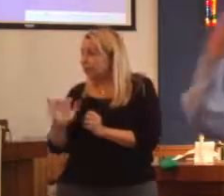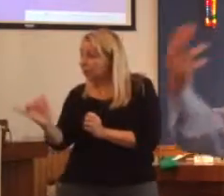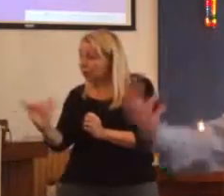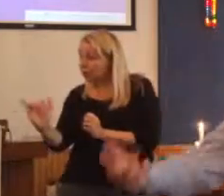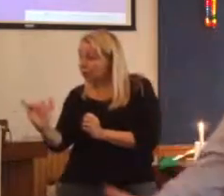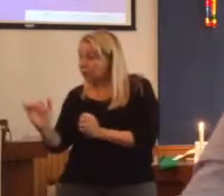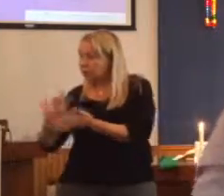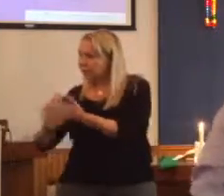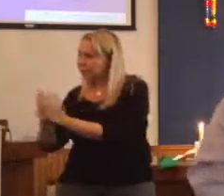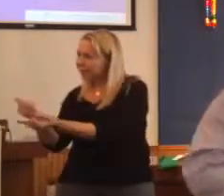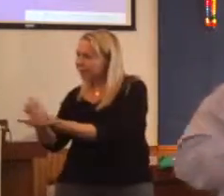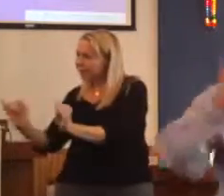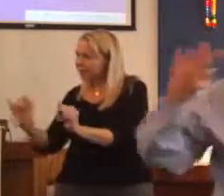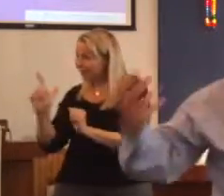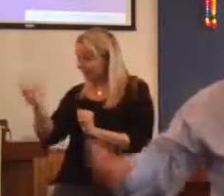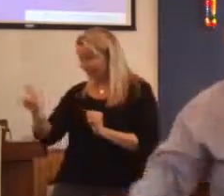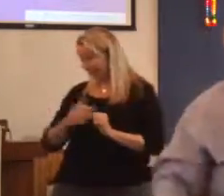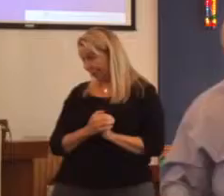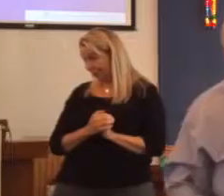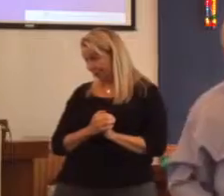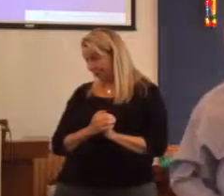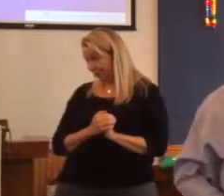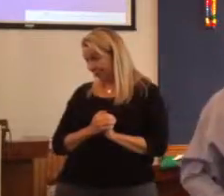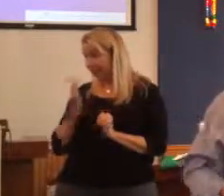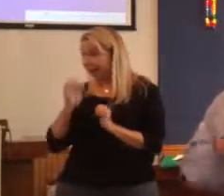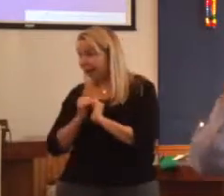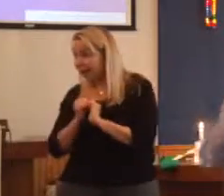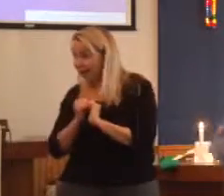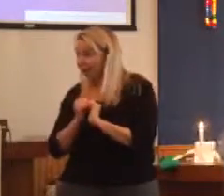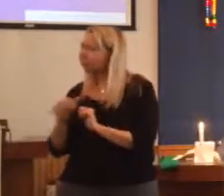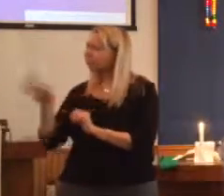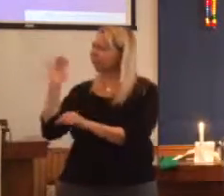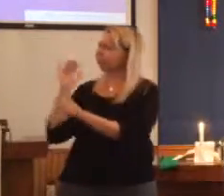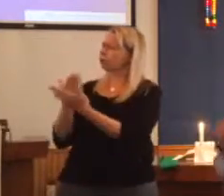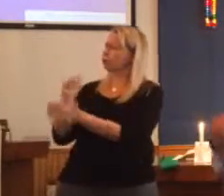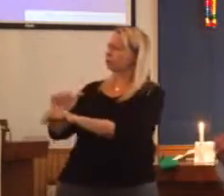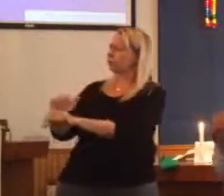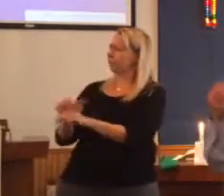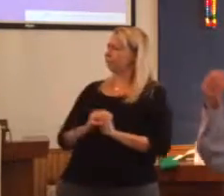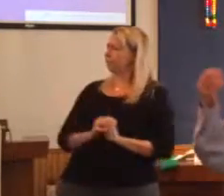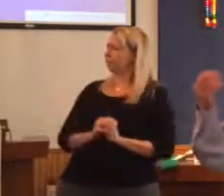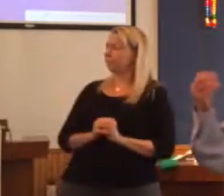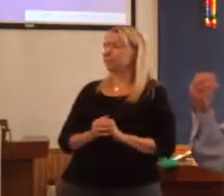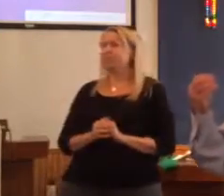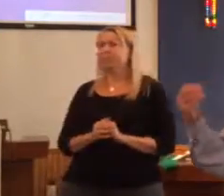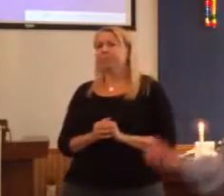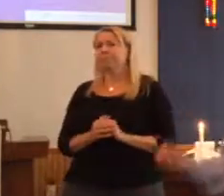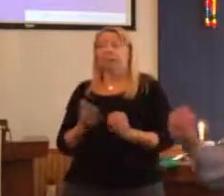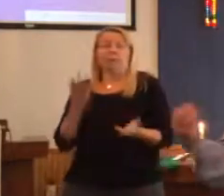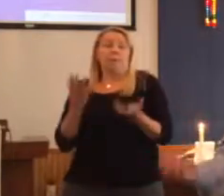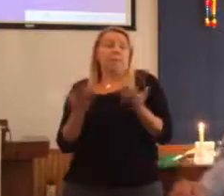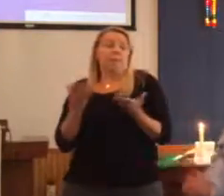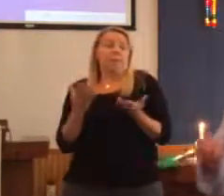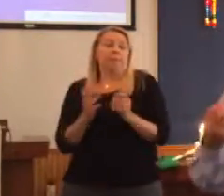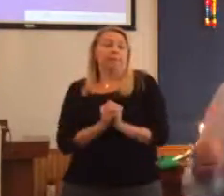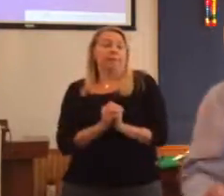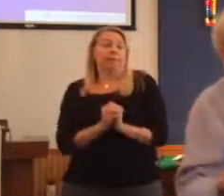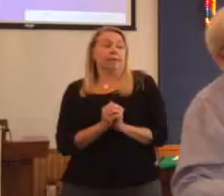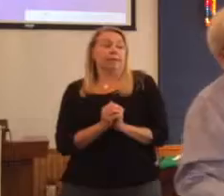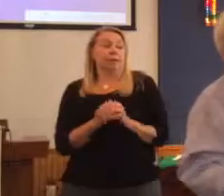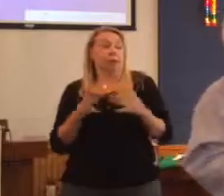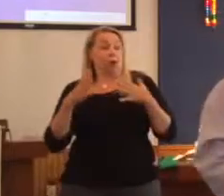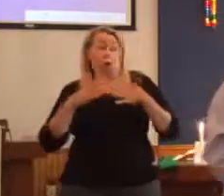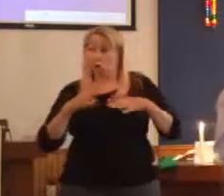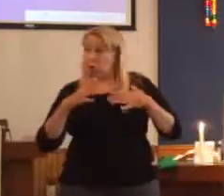to help people to find employment. Maybe it means giving clothing to groups who